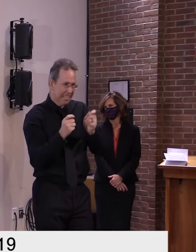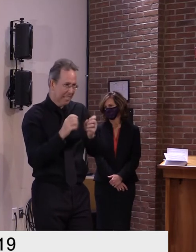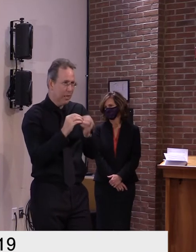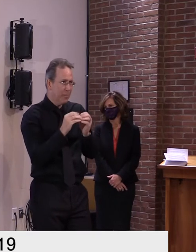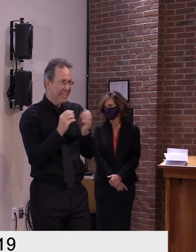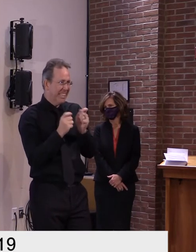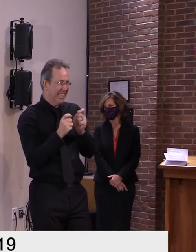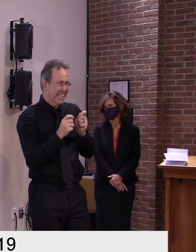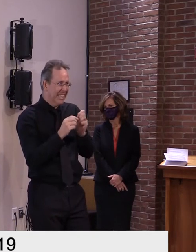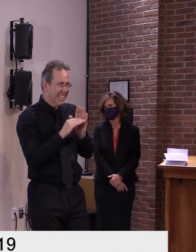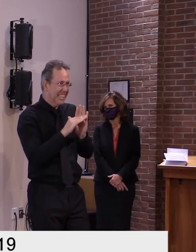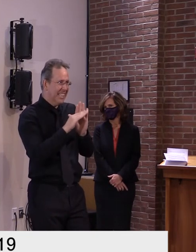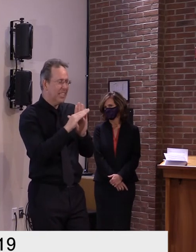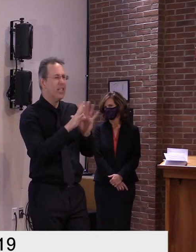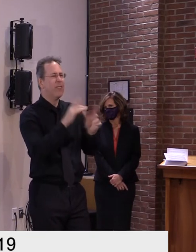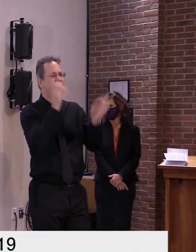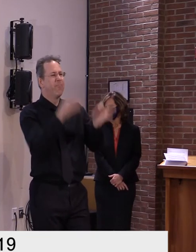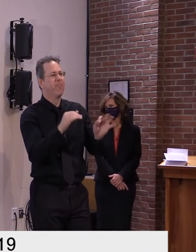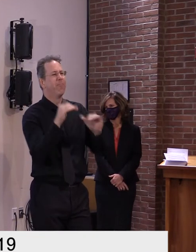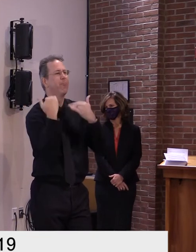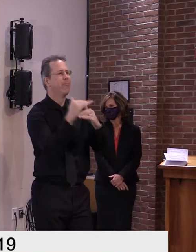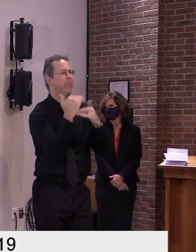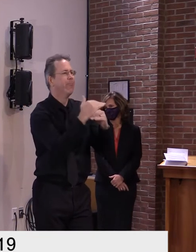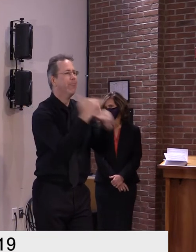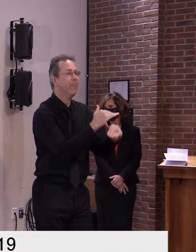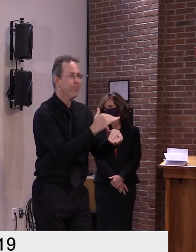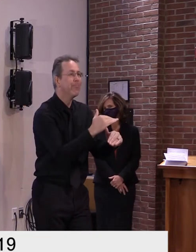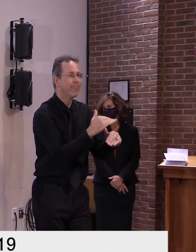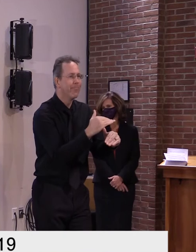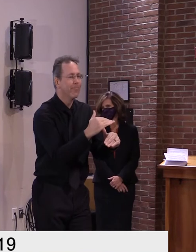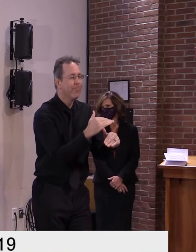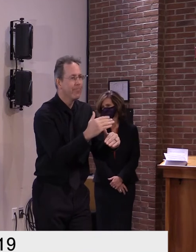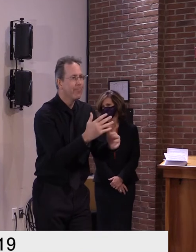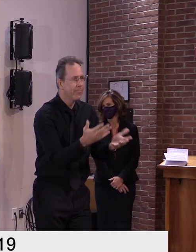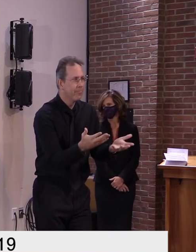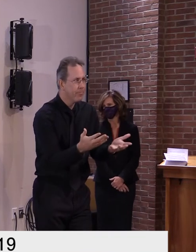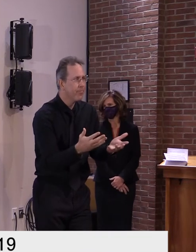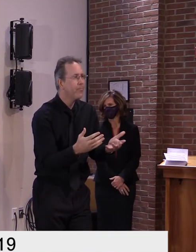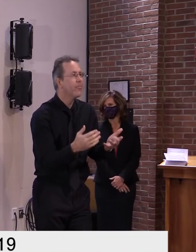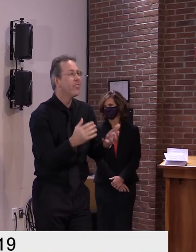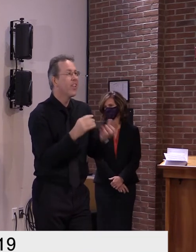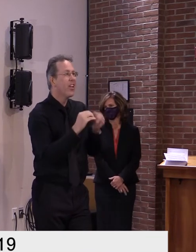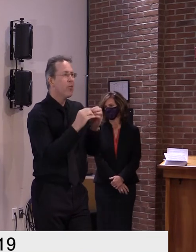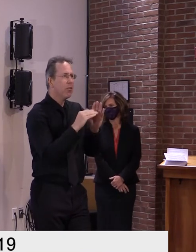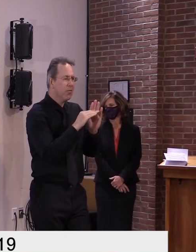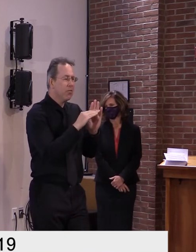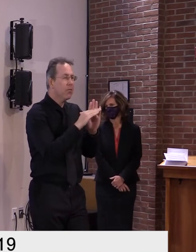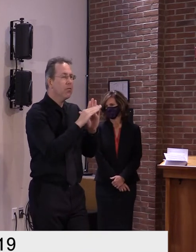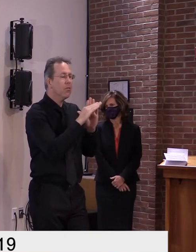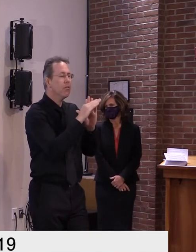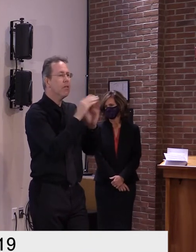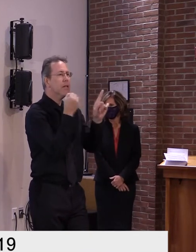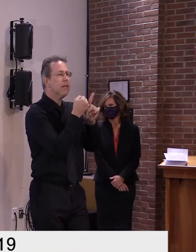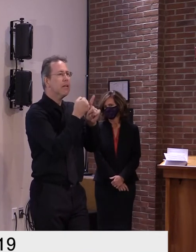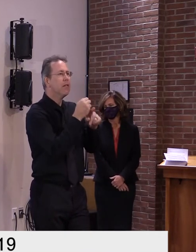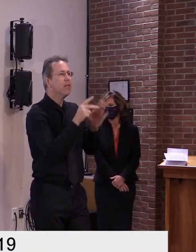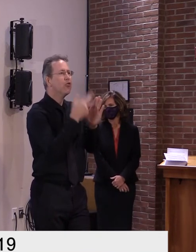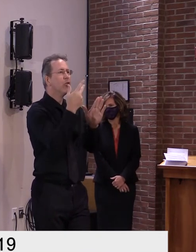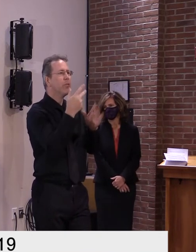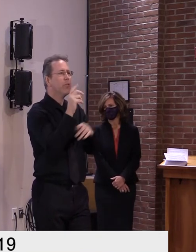but they were up in the mid-100s, up to over 200 at one point in time,